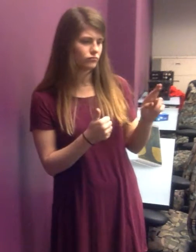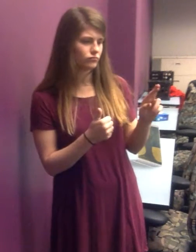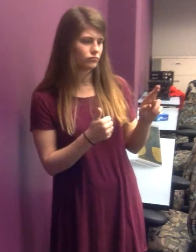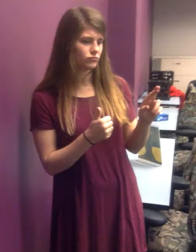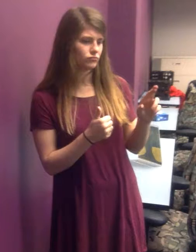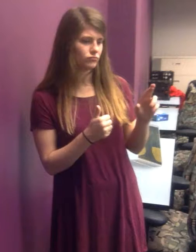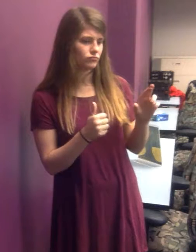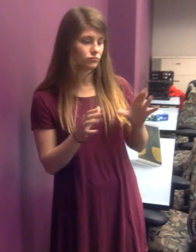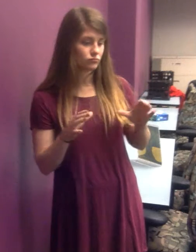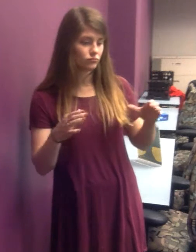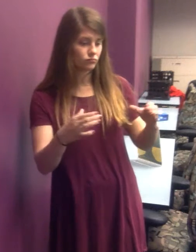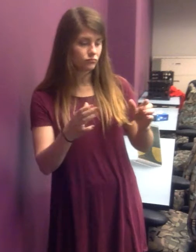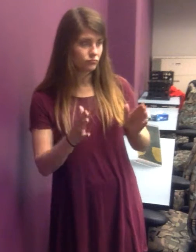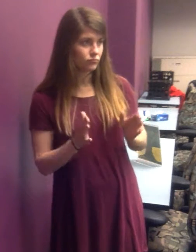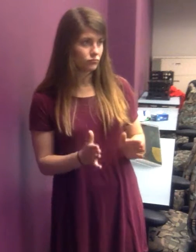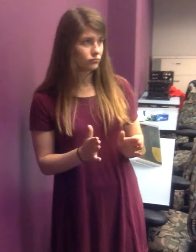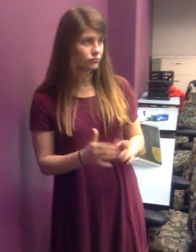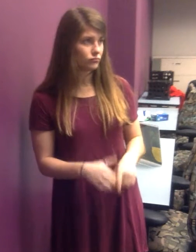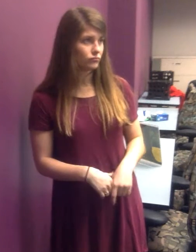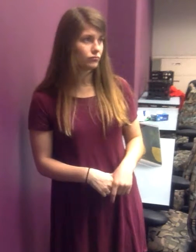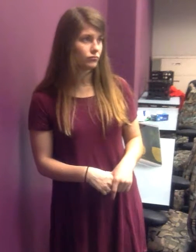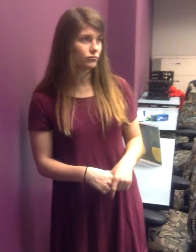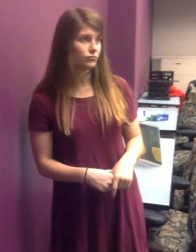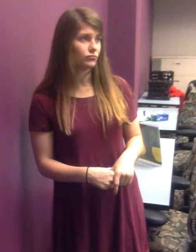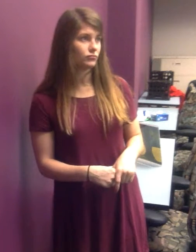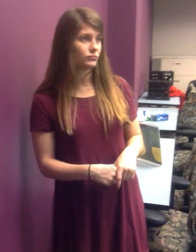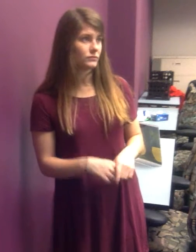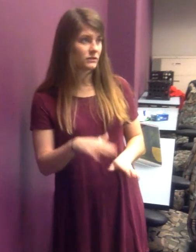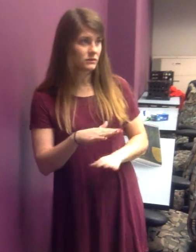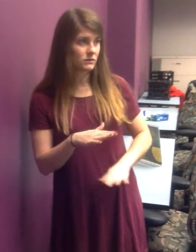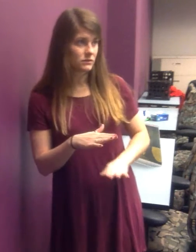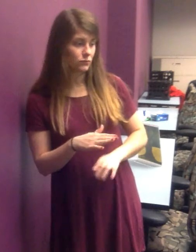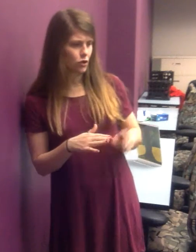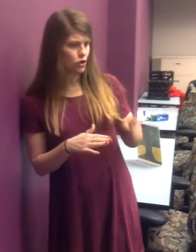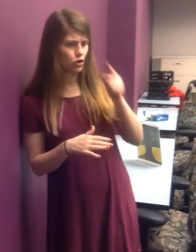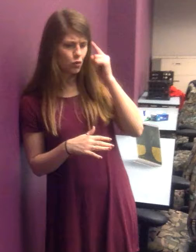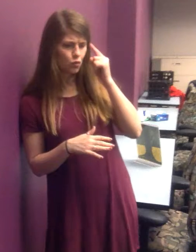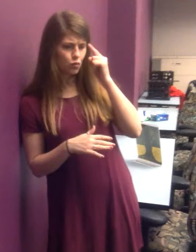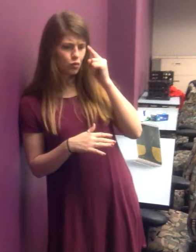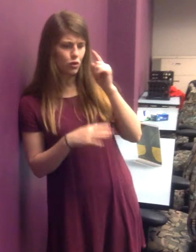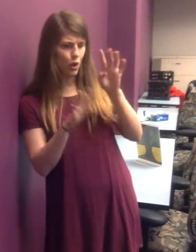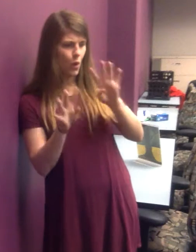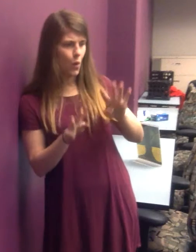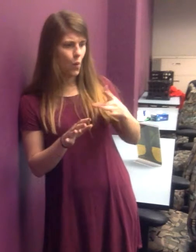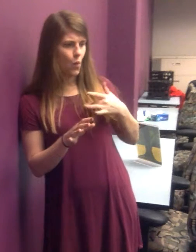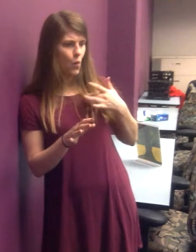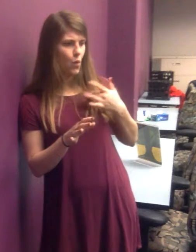know, do you think that climate change is causing the Earth to become warmer? Straightforward. How much, if any of that, do you think